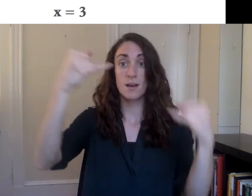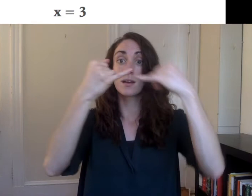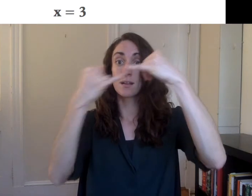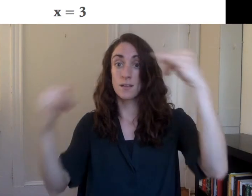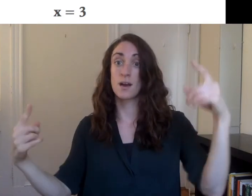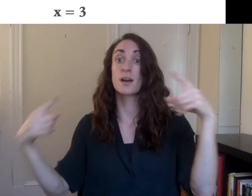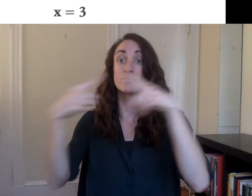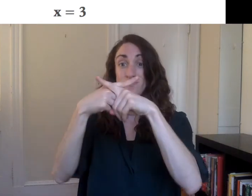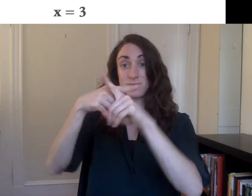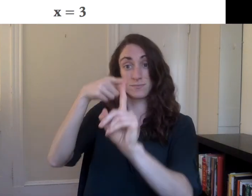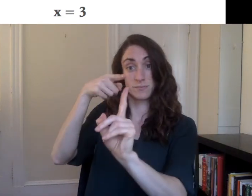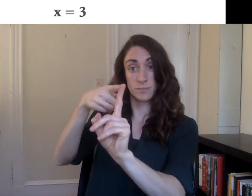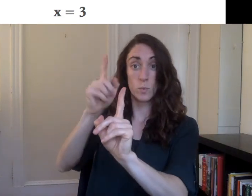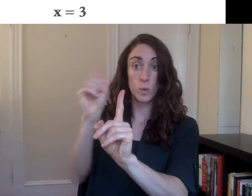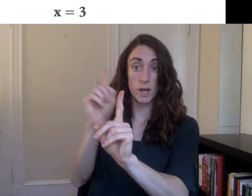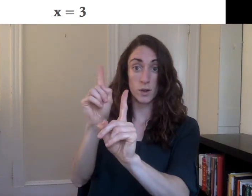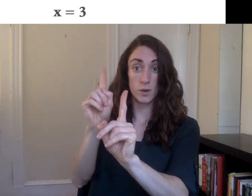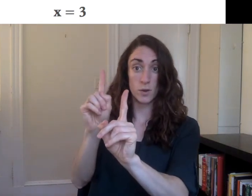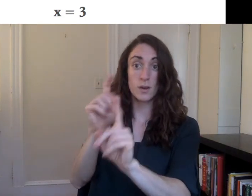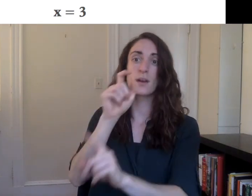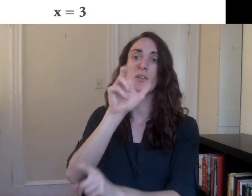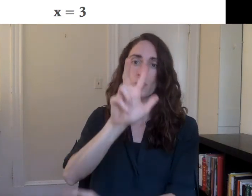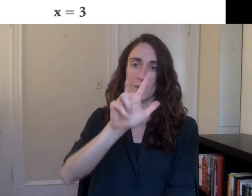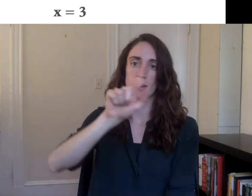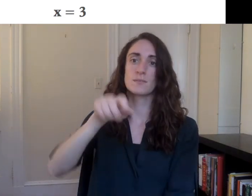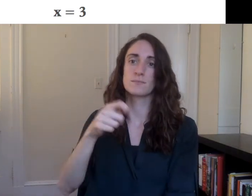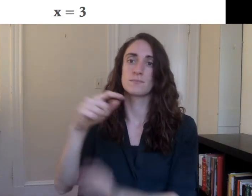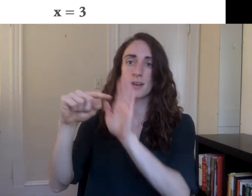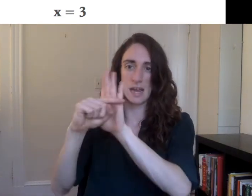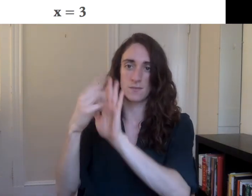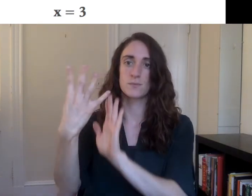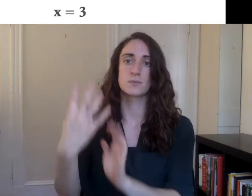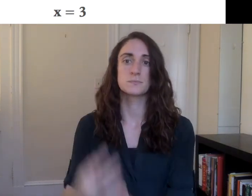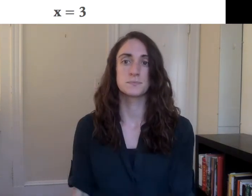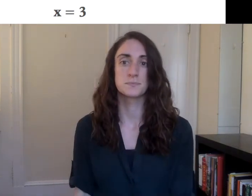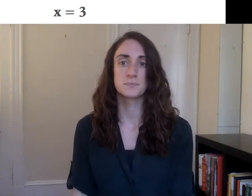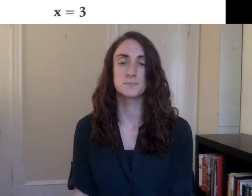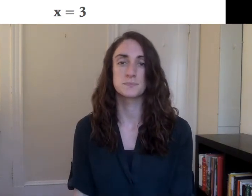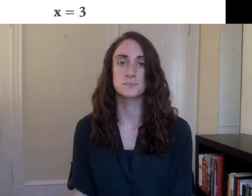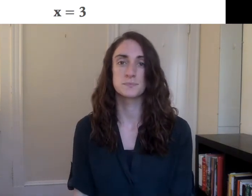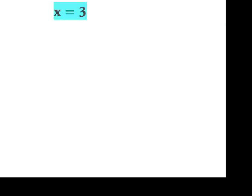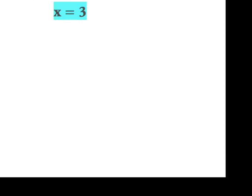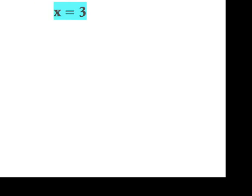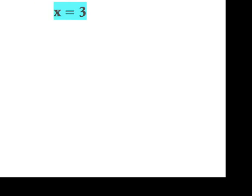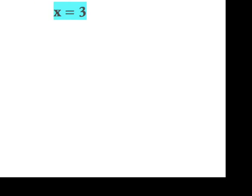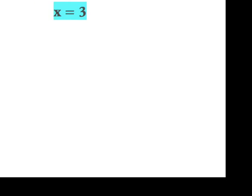that point of intersection, 3, negative 4.